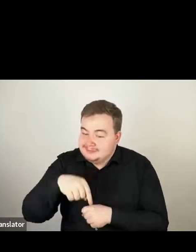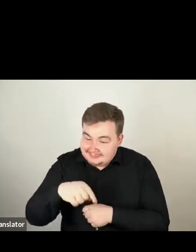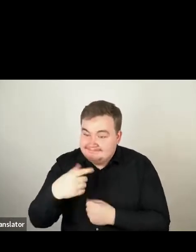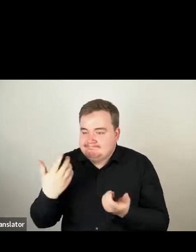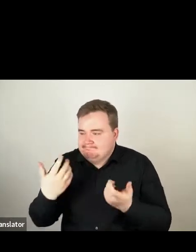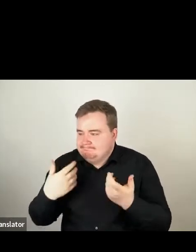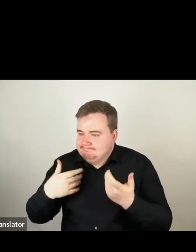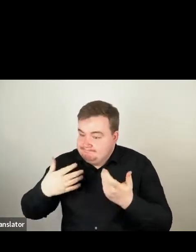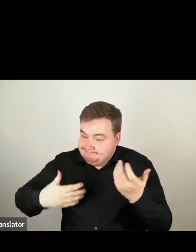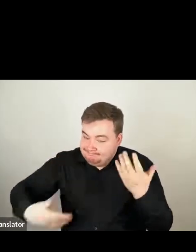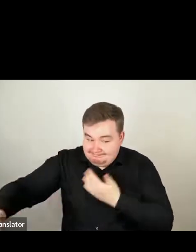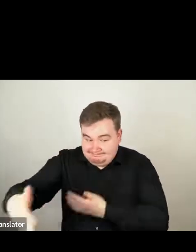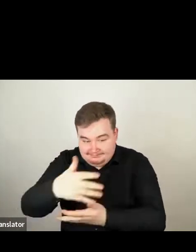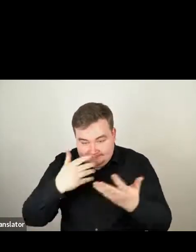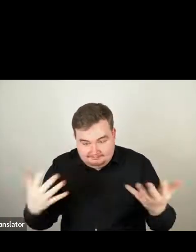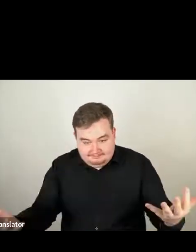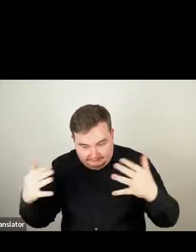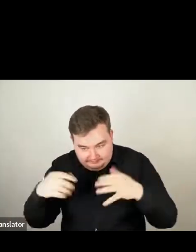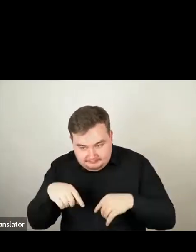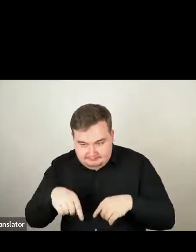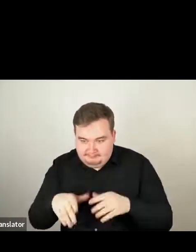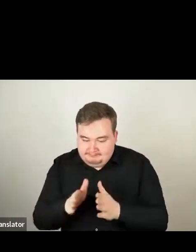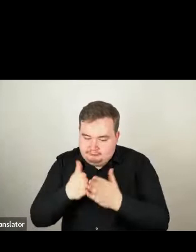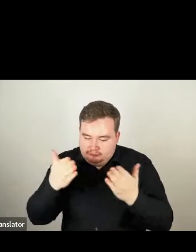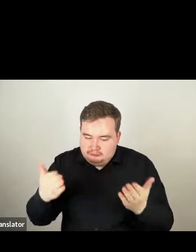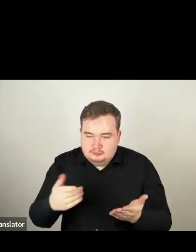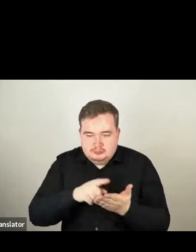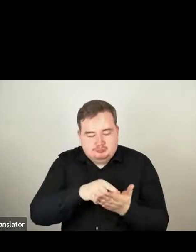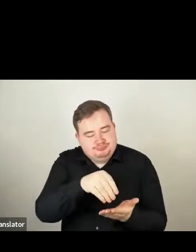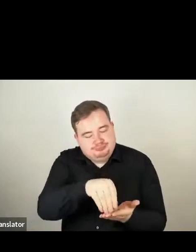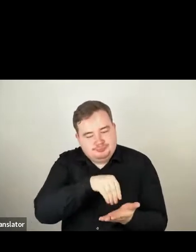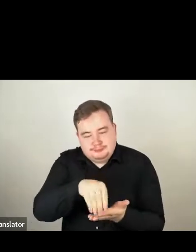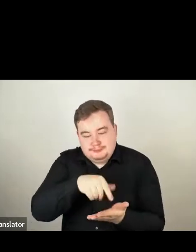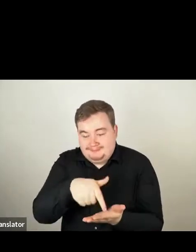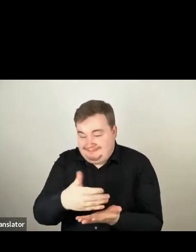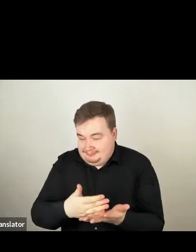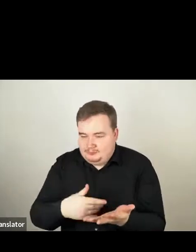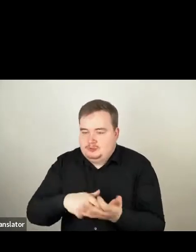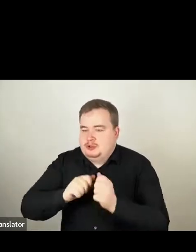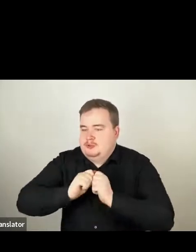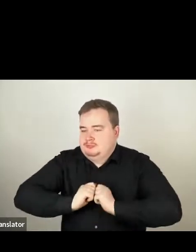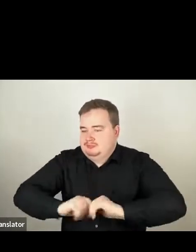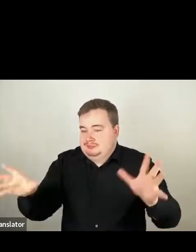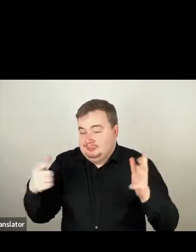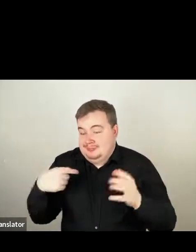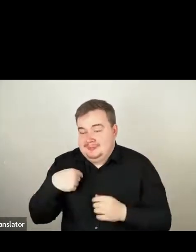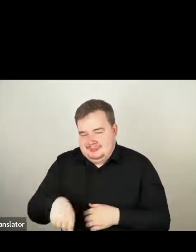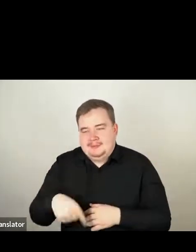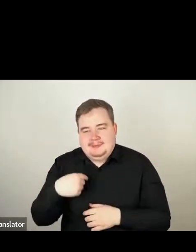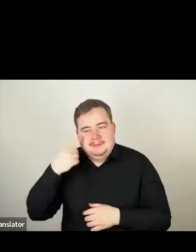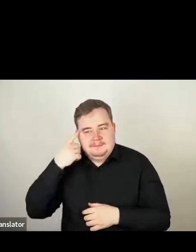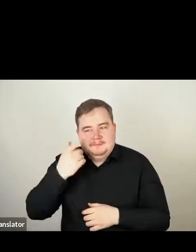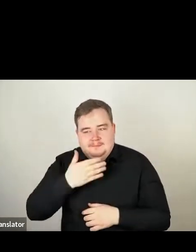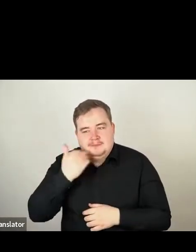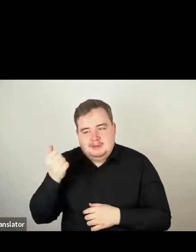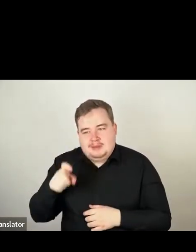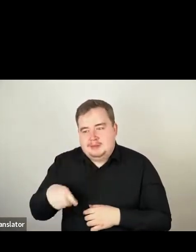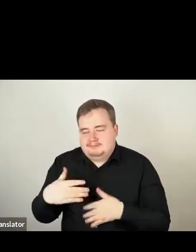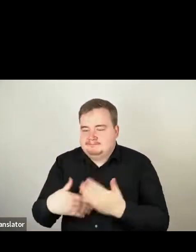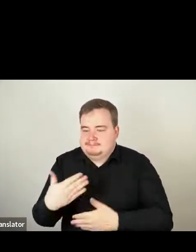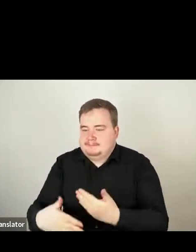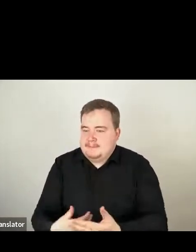the one that we will be hearing about today, or through other avenues that on joint work with the